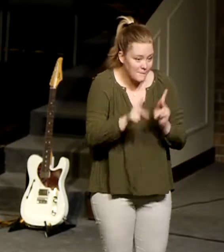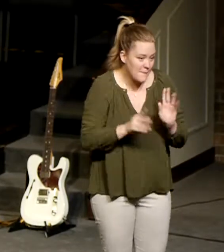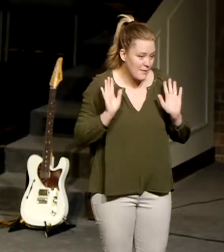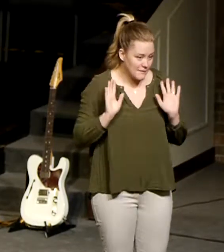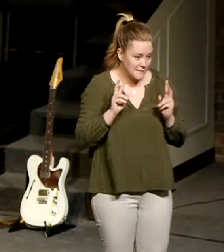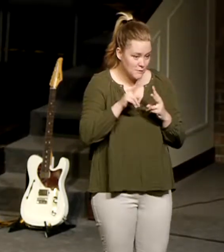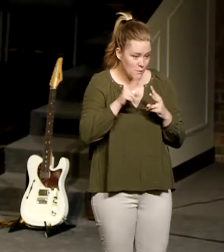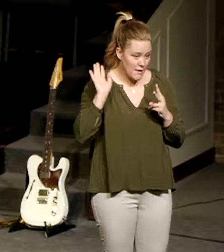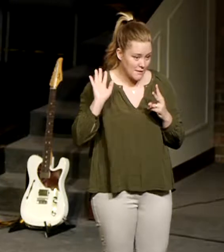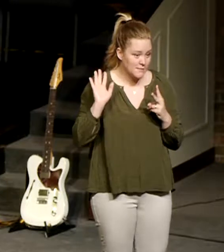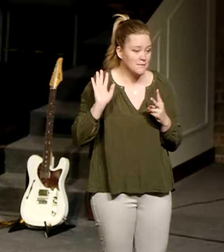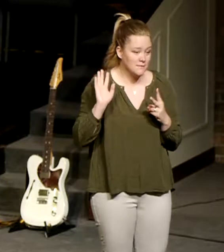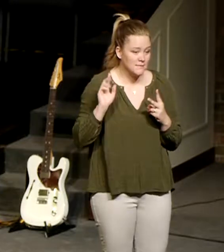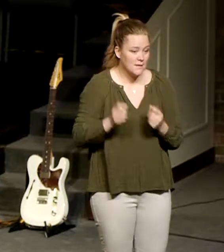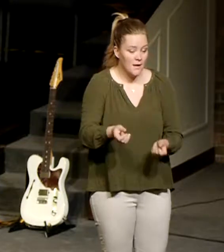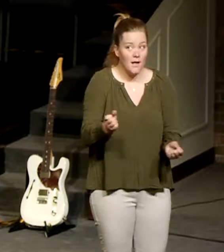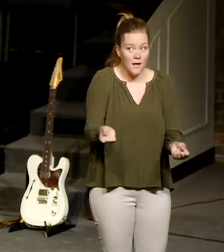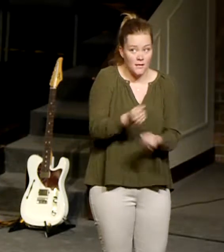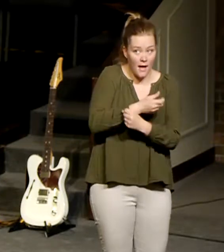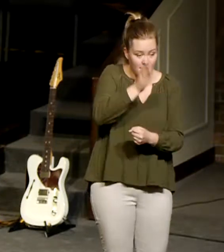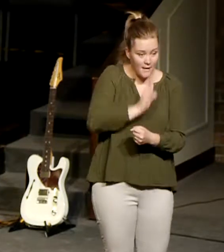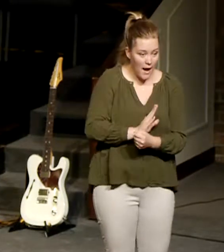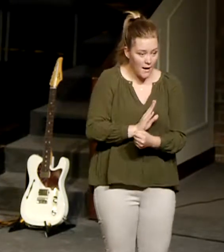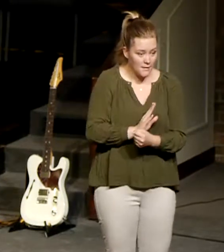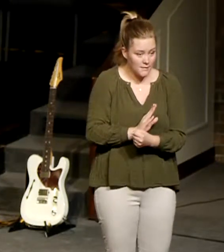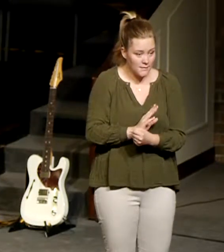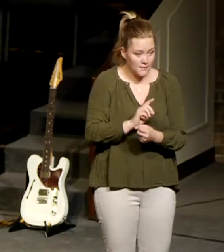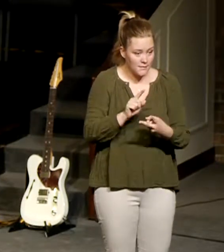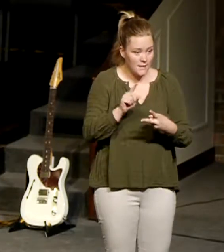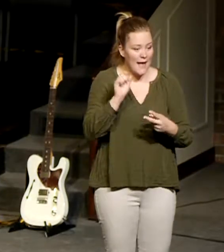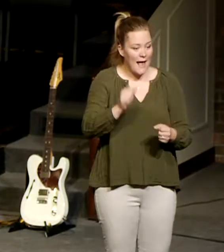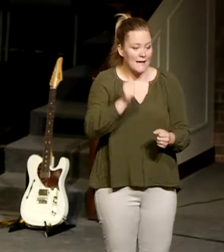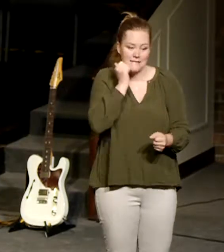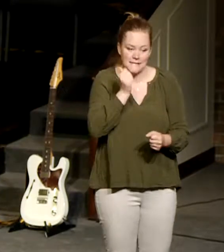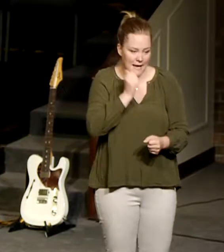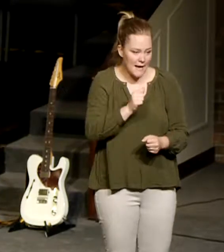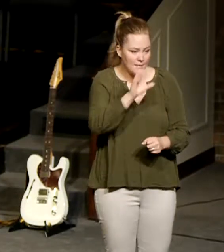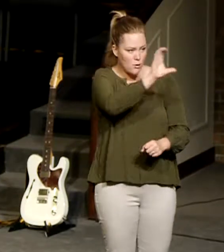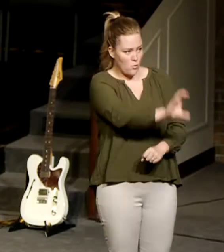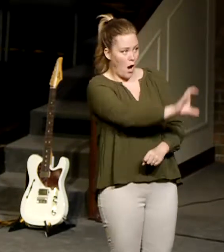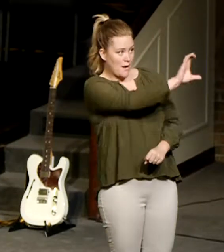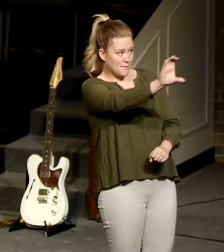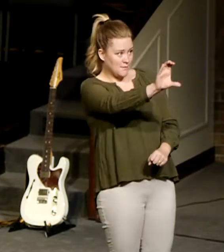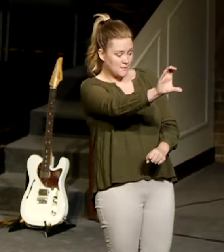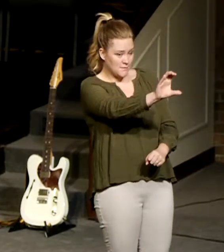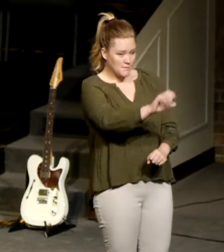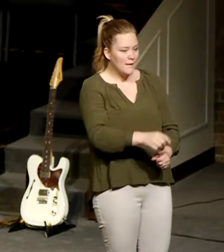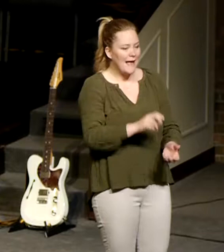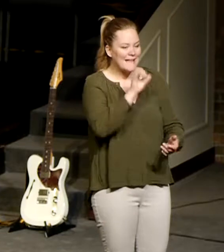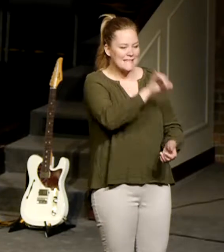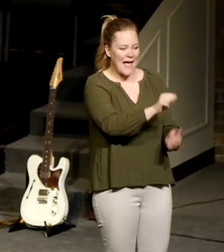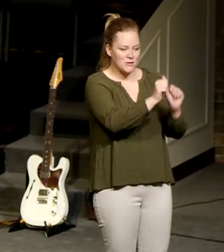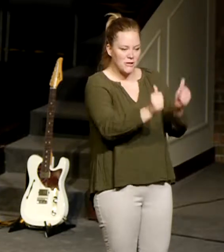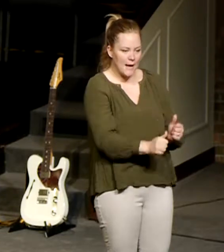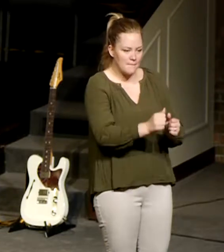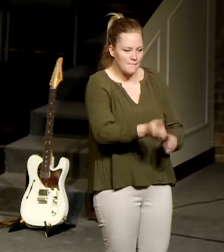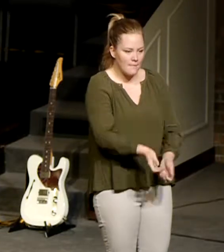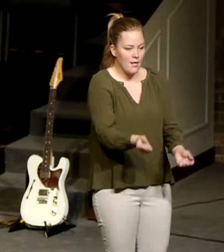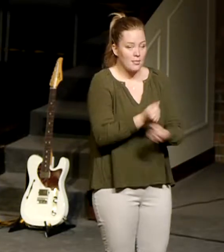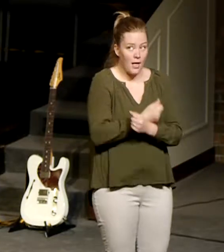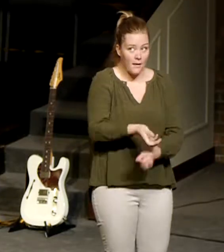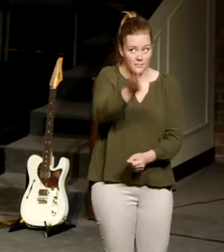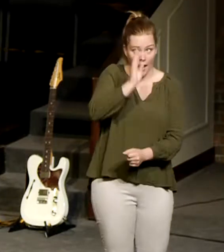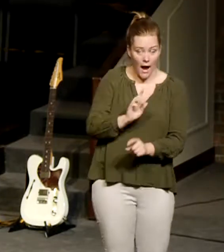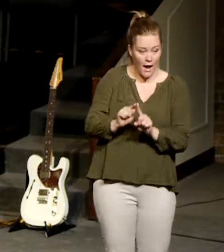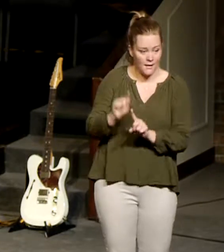things. Amen. Two things. Love God. Get that right. The cross is a daily reminder. Love God. It's literally in the shape. Love God. Love your neighbor. Get those two things straight.